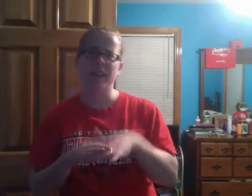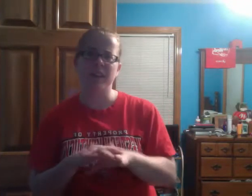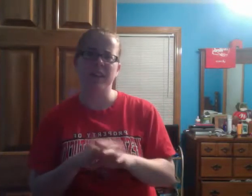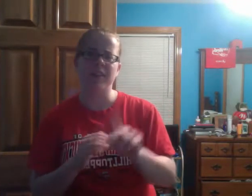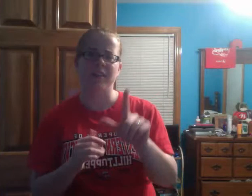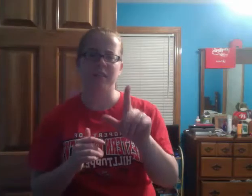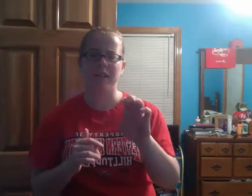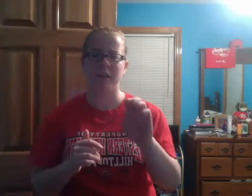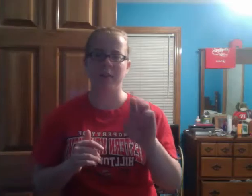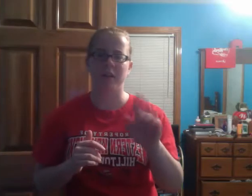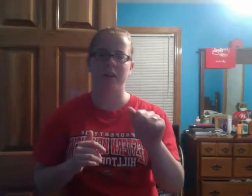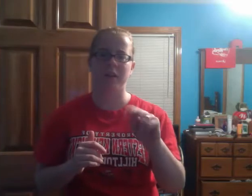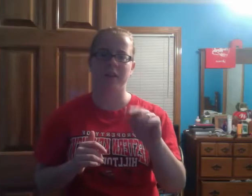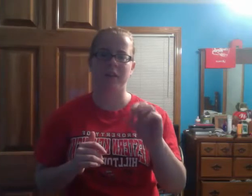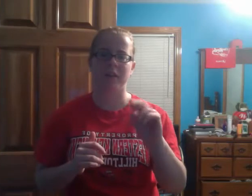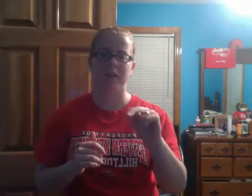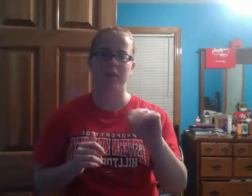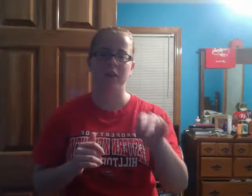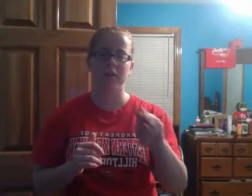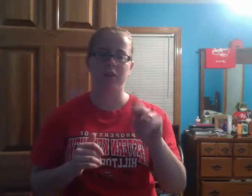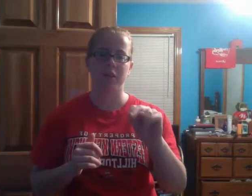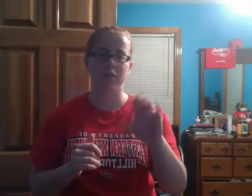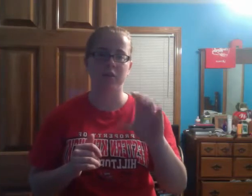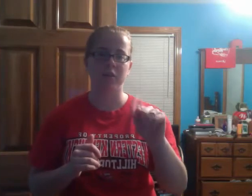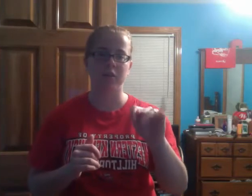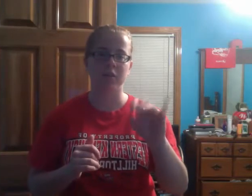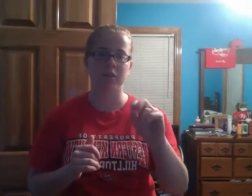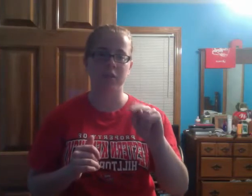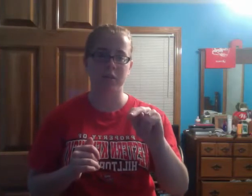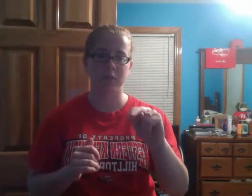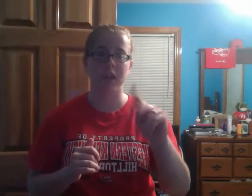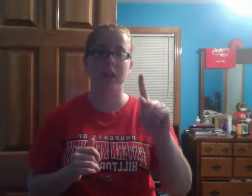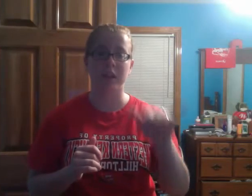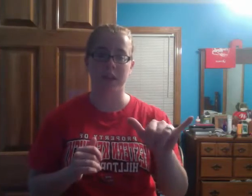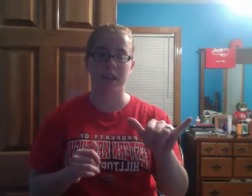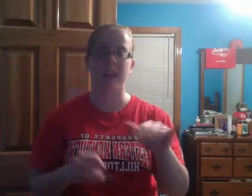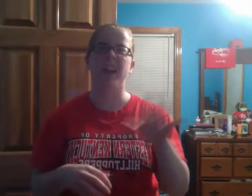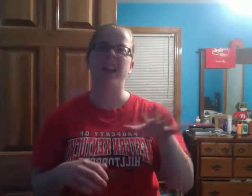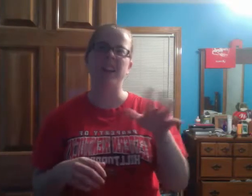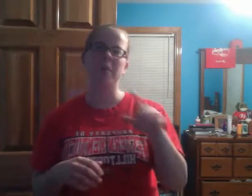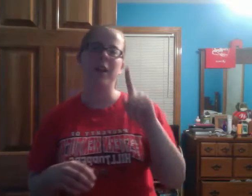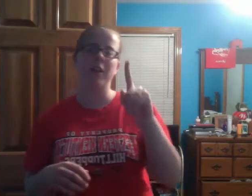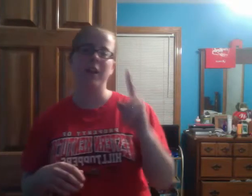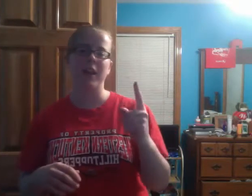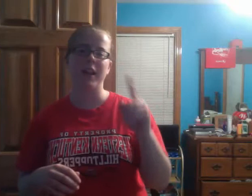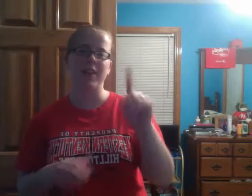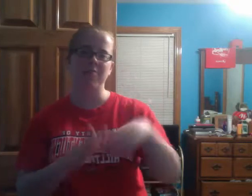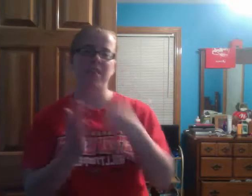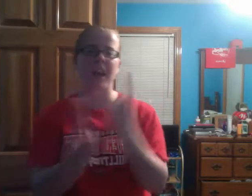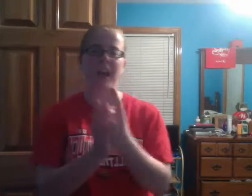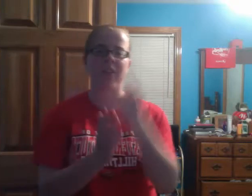in Lebanon Junction, Kentucky. It's about an hour and a